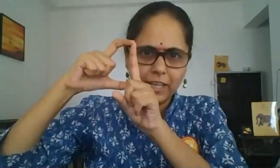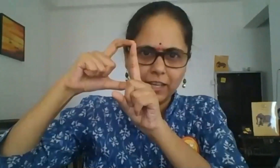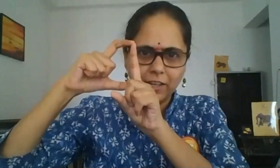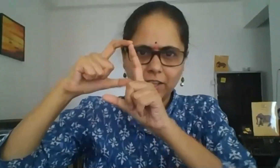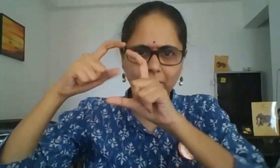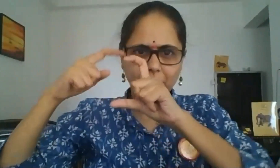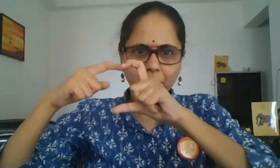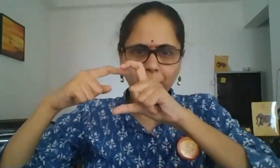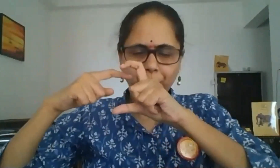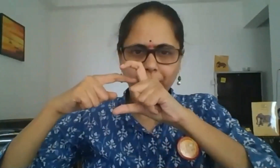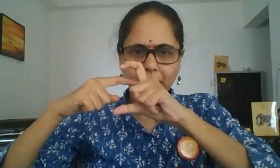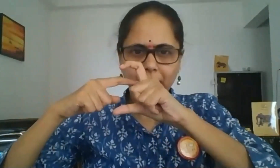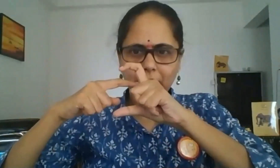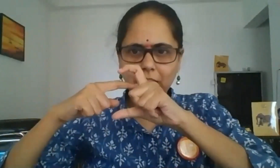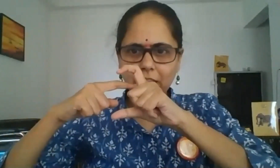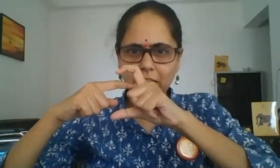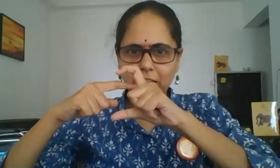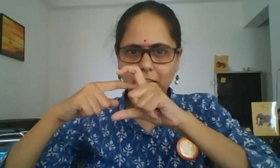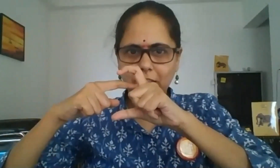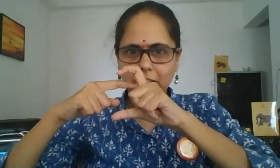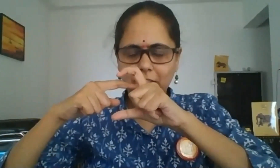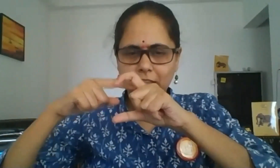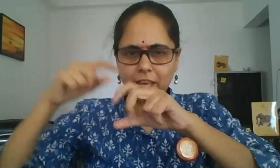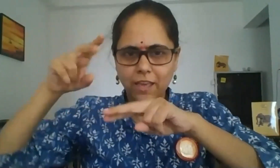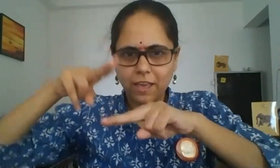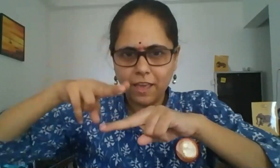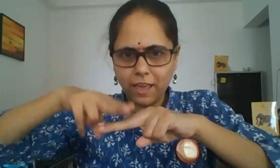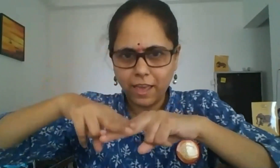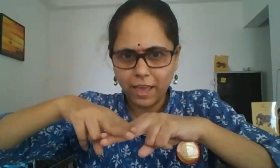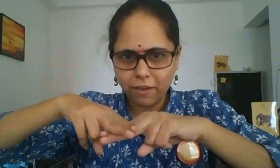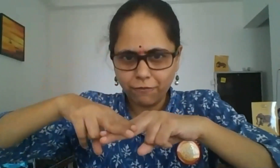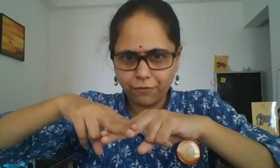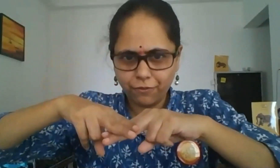D, E, F,